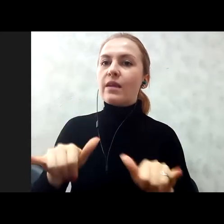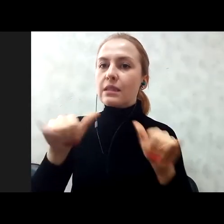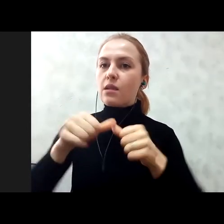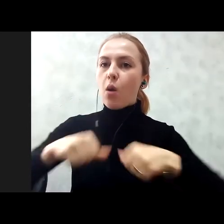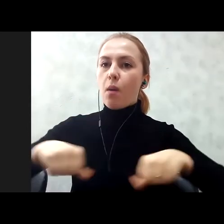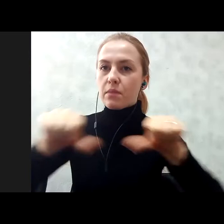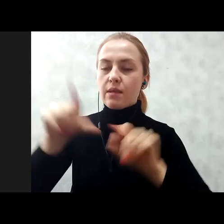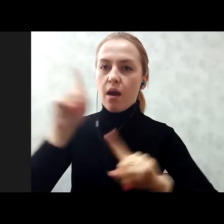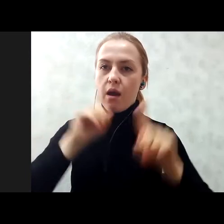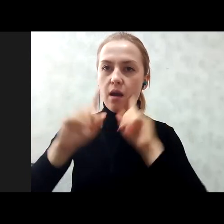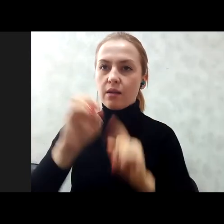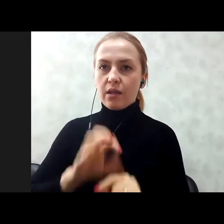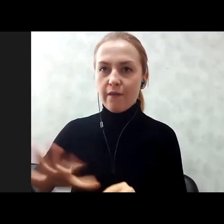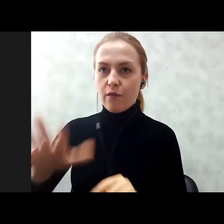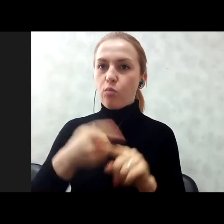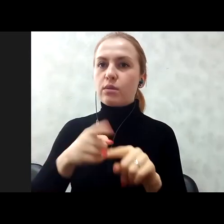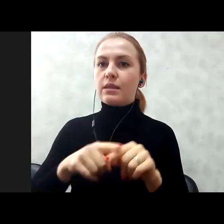providing certain